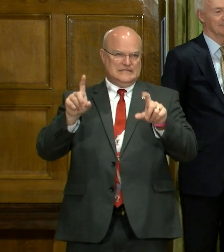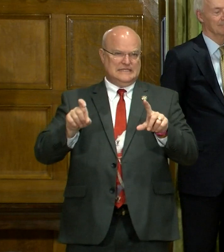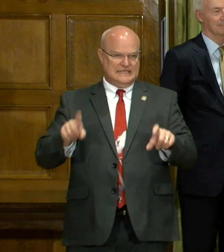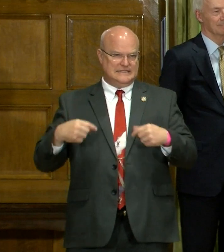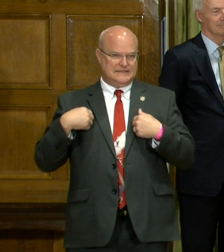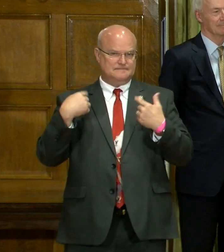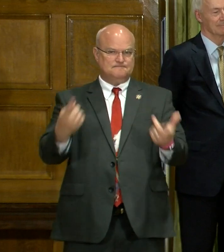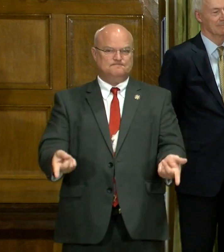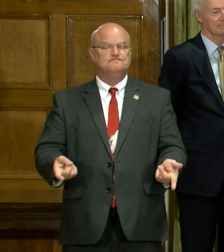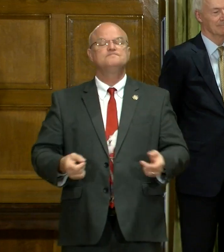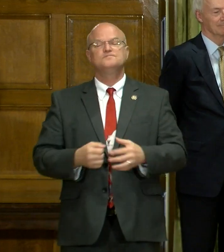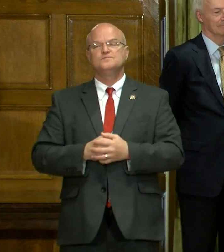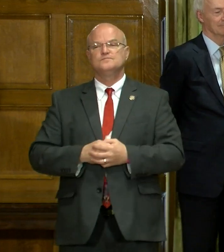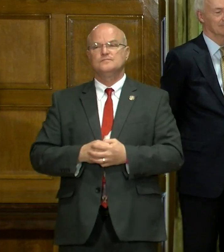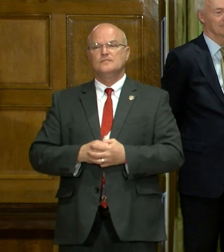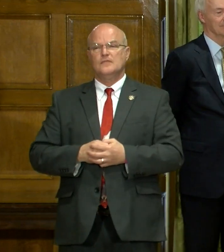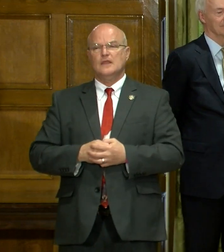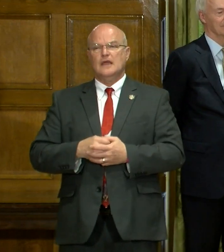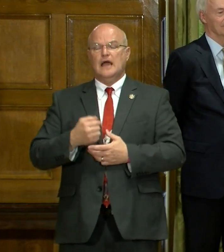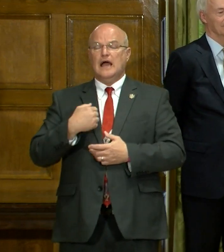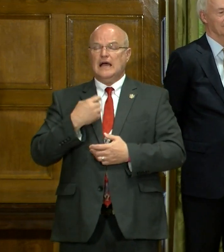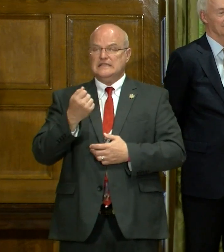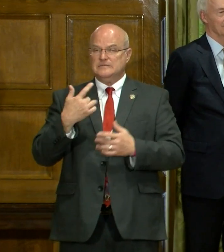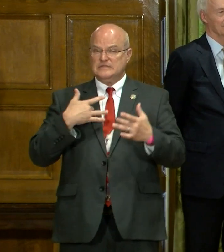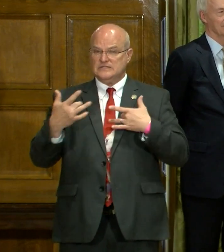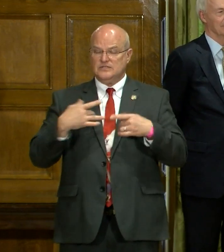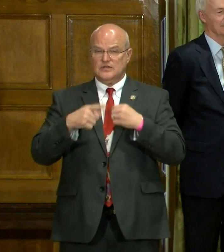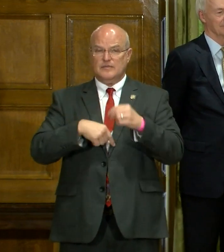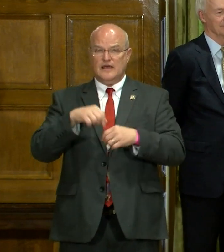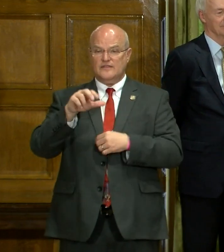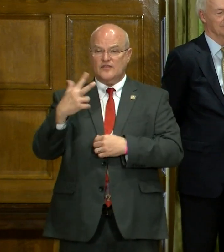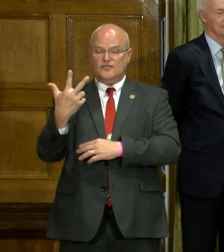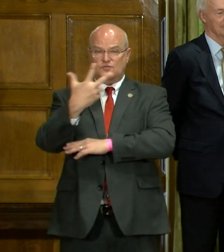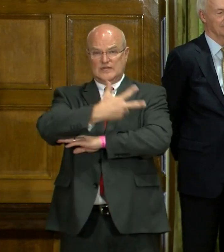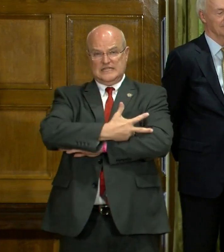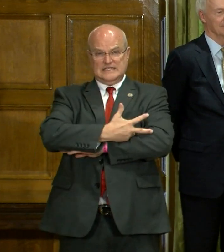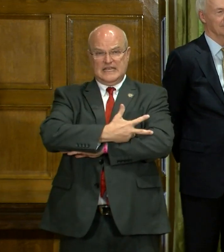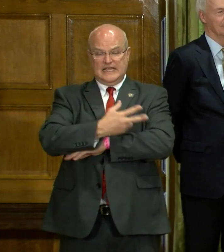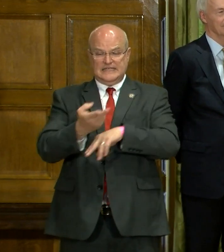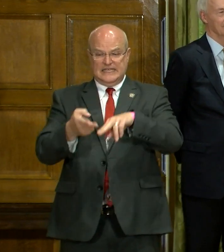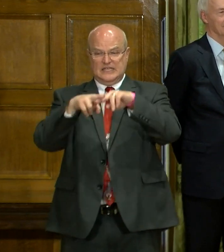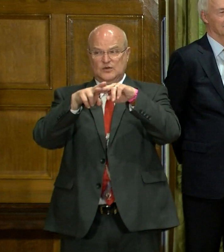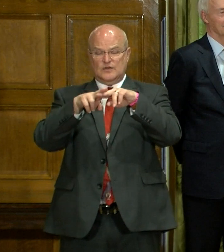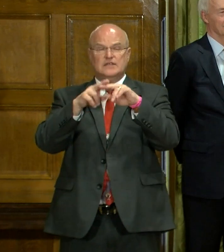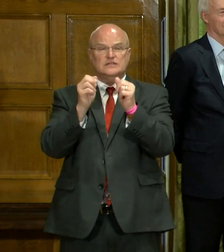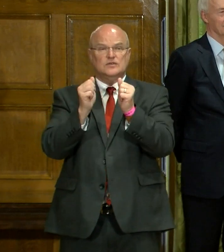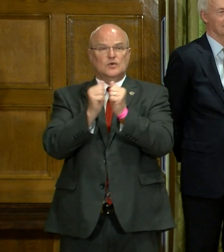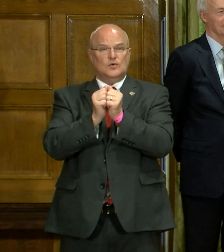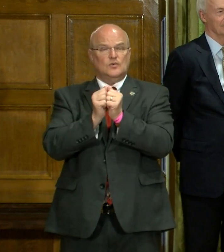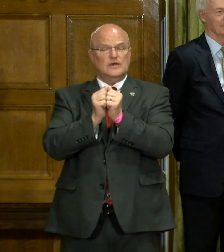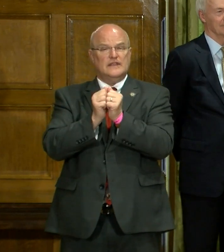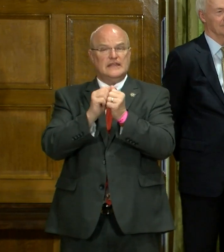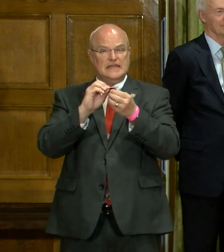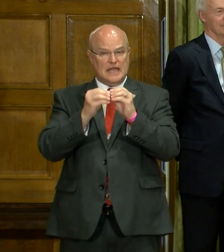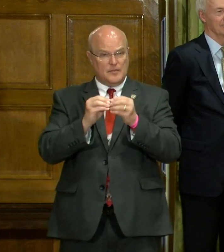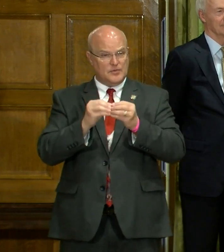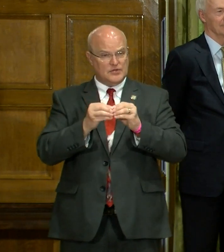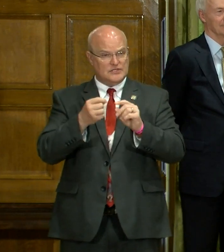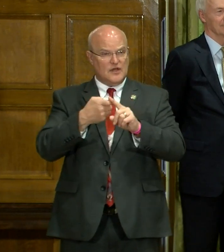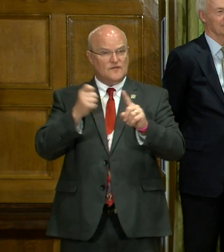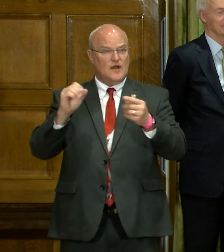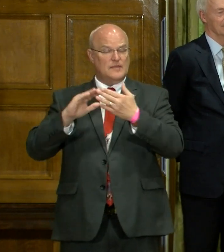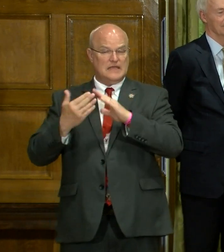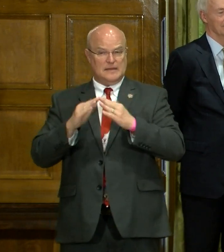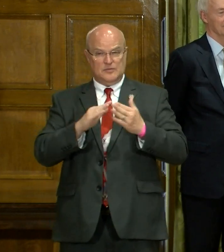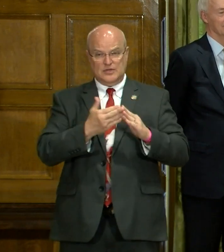testing. I'm a little bit concerned about the 3-day increase in numbers from